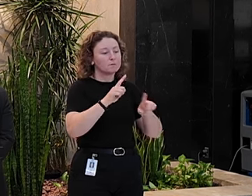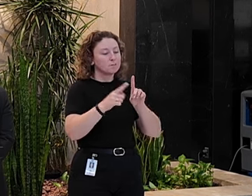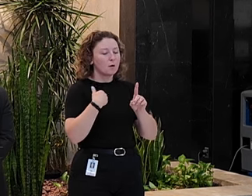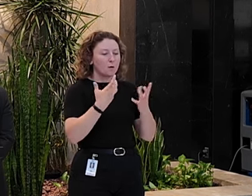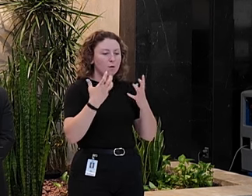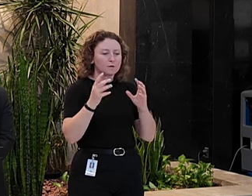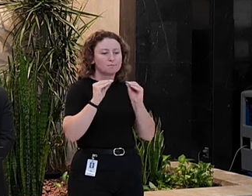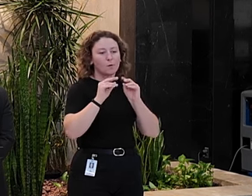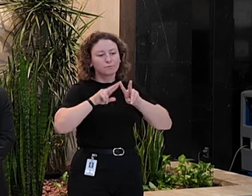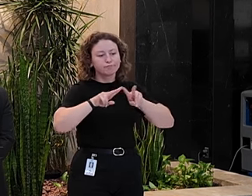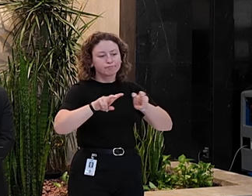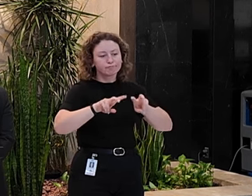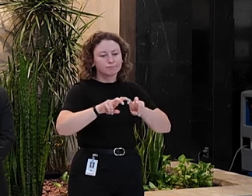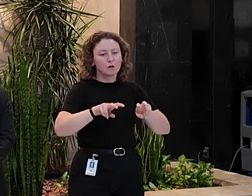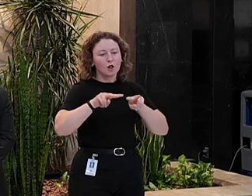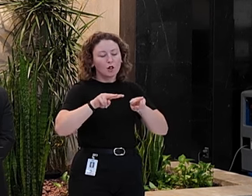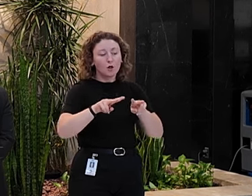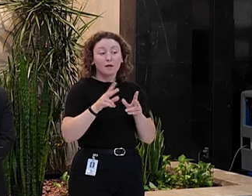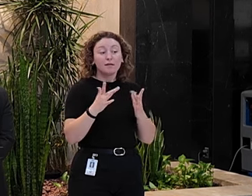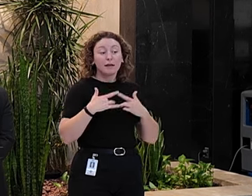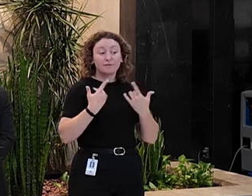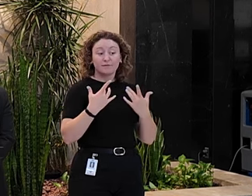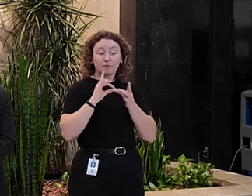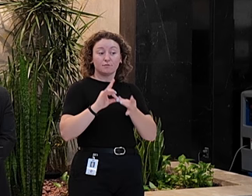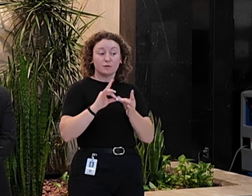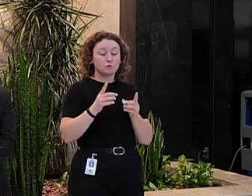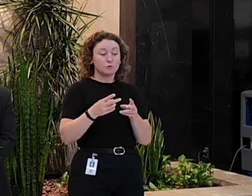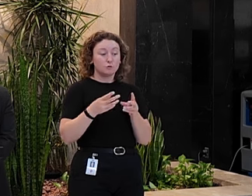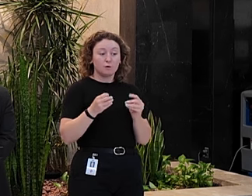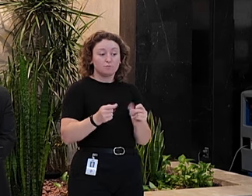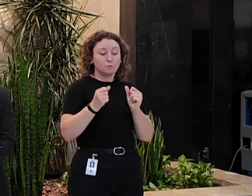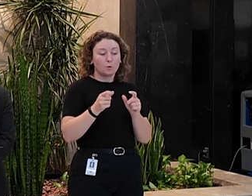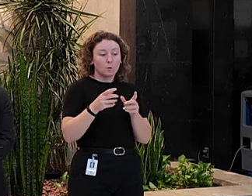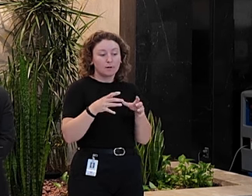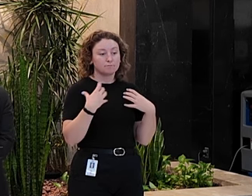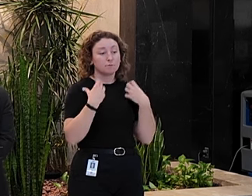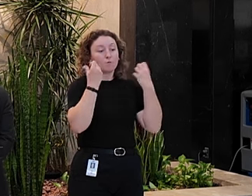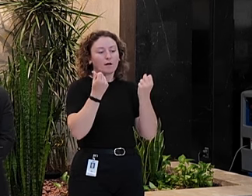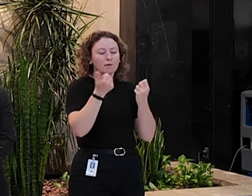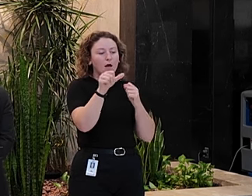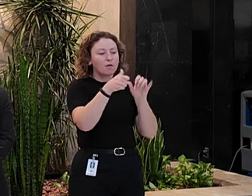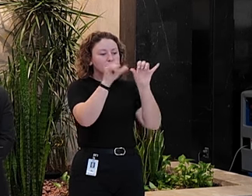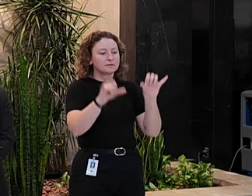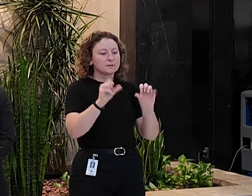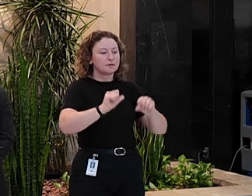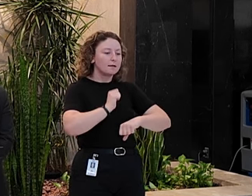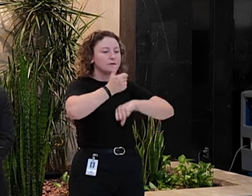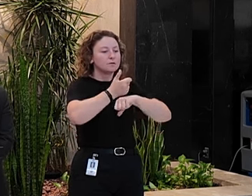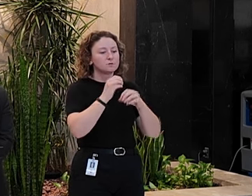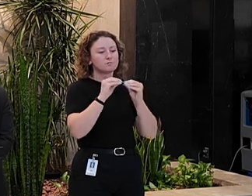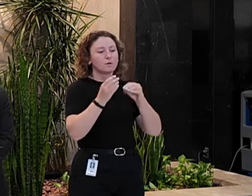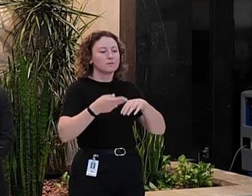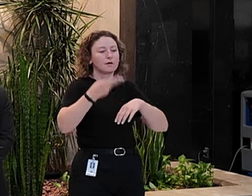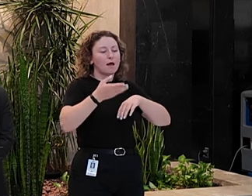at, in an event where you need to do a quick recovery, what are systems you can put in play to do a more quick recovery, a higher